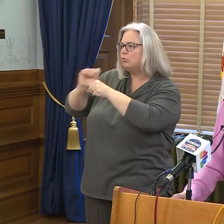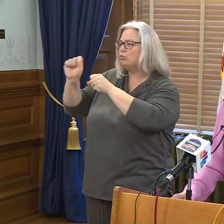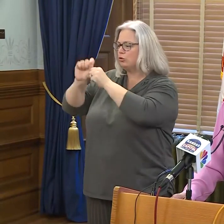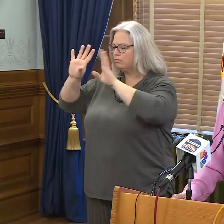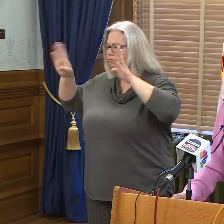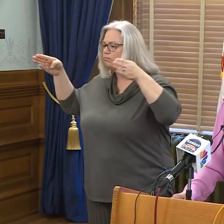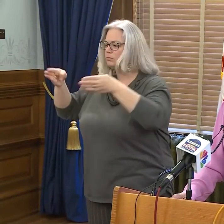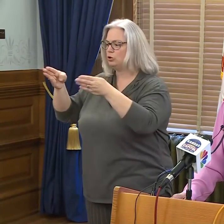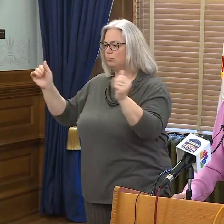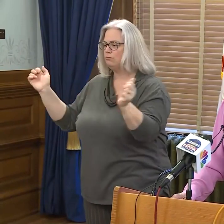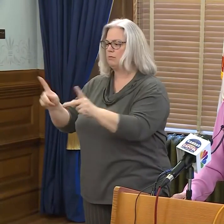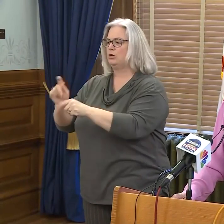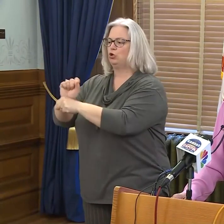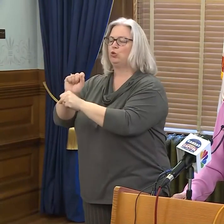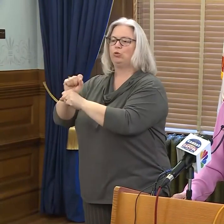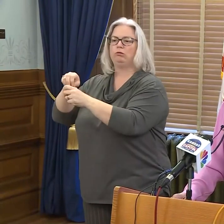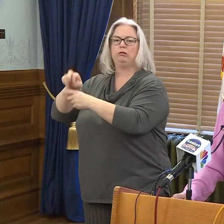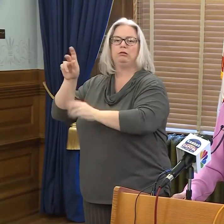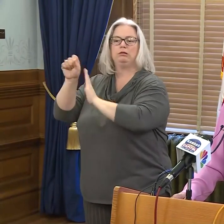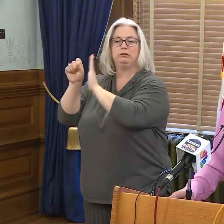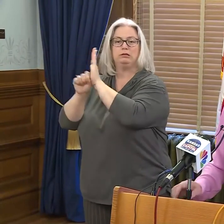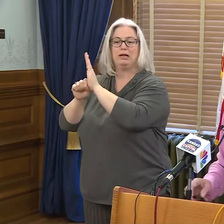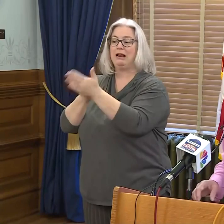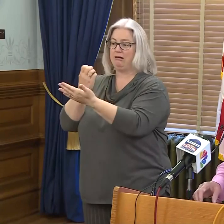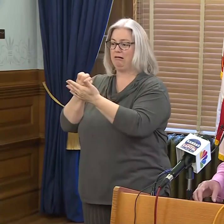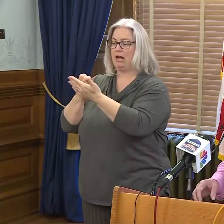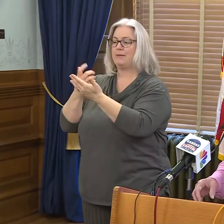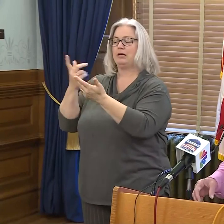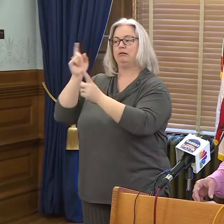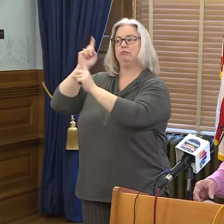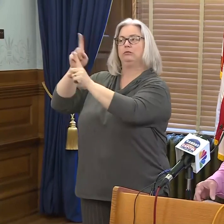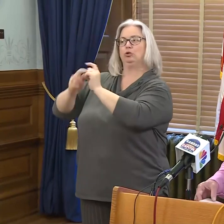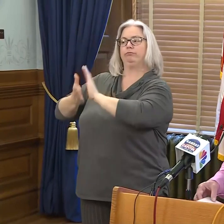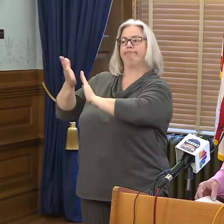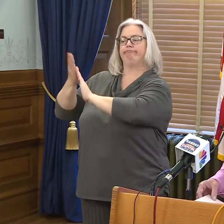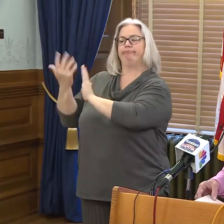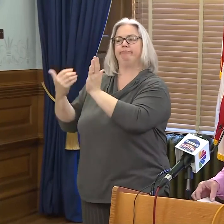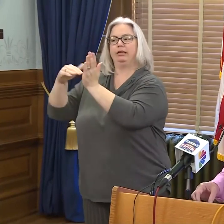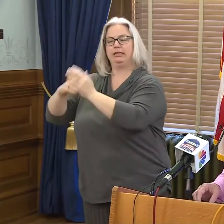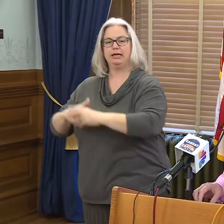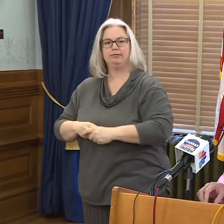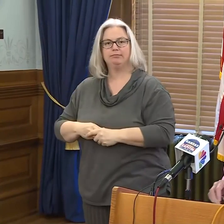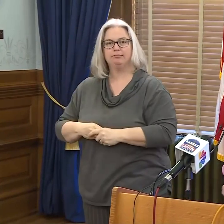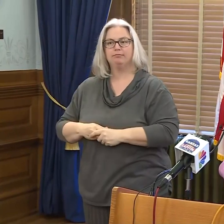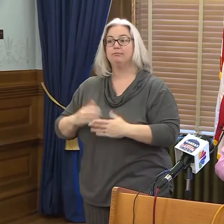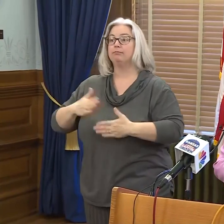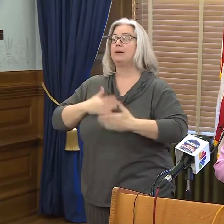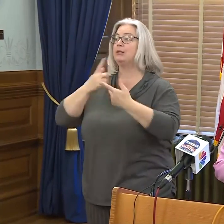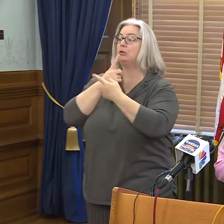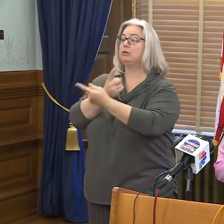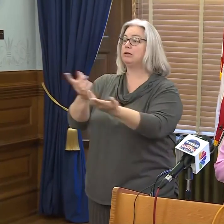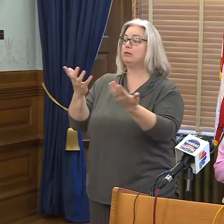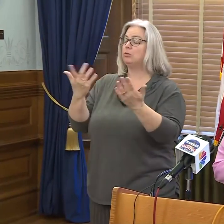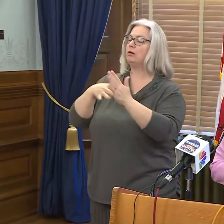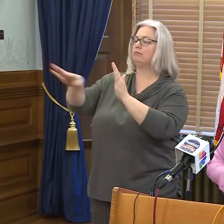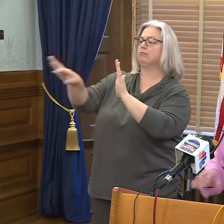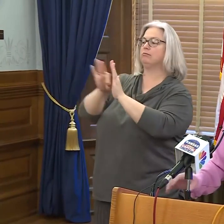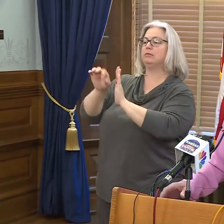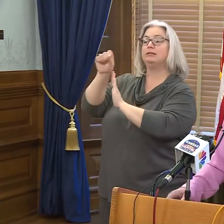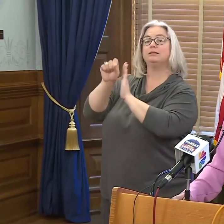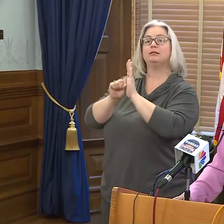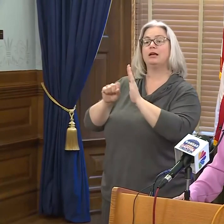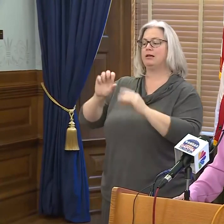Kansas back to work and our economy humming once again. I'm pleased to announce the appointment of the